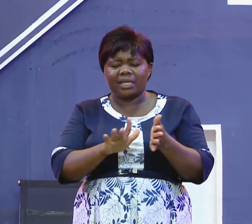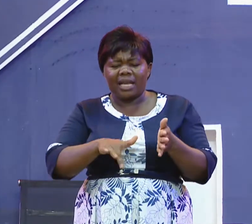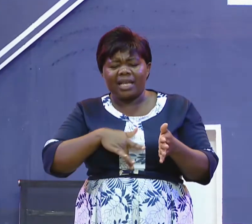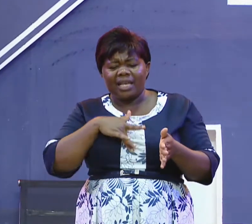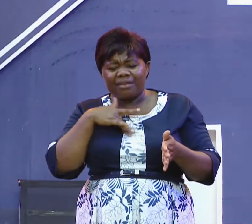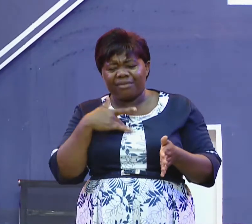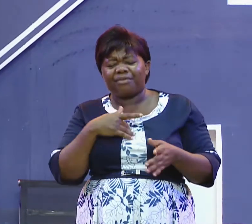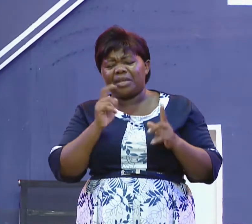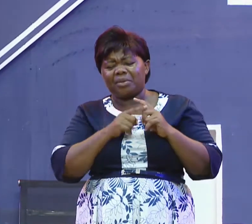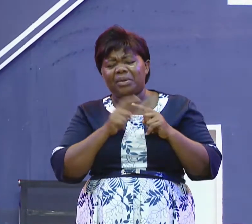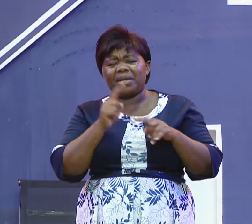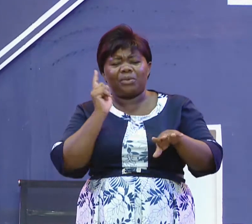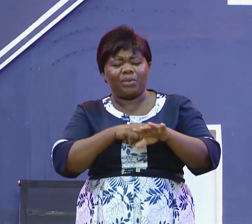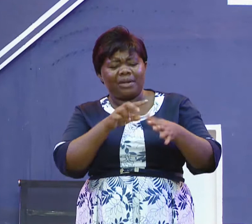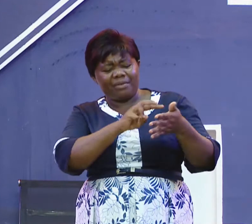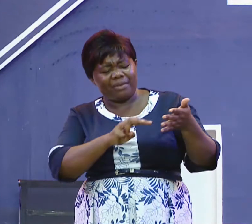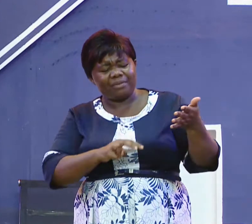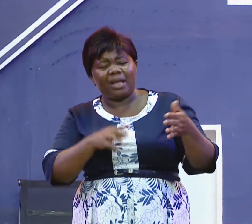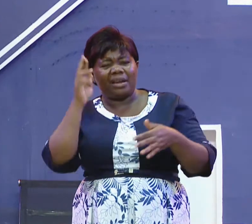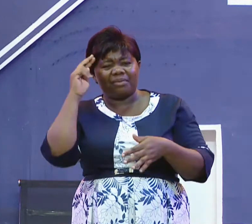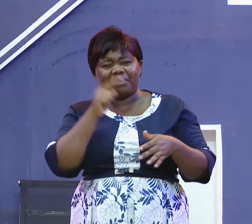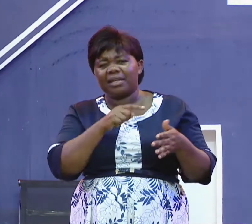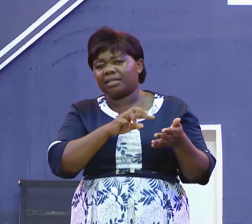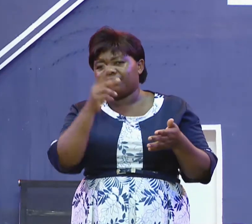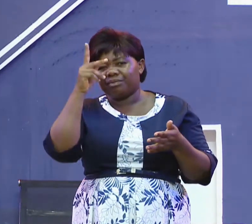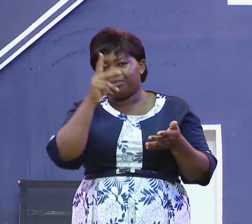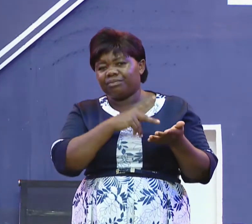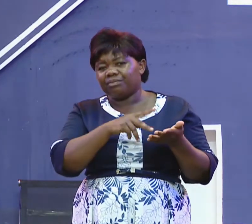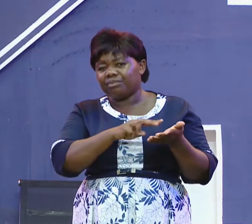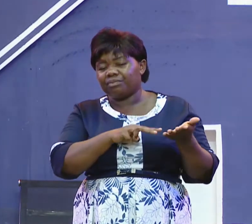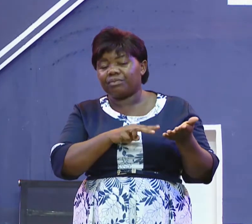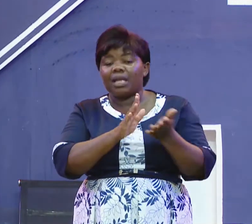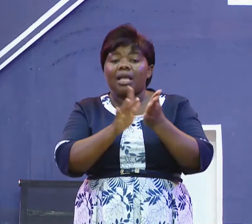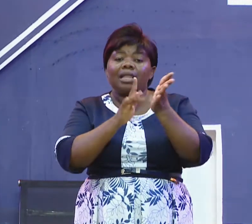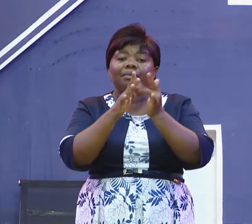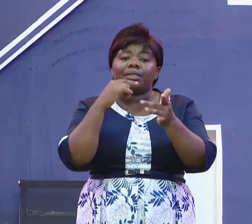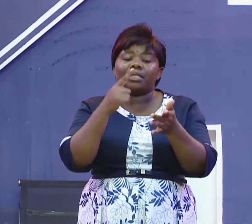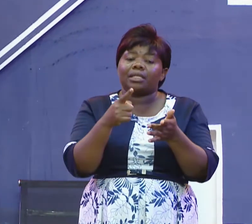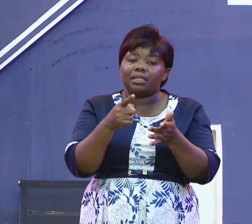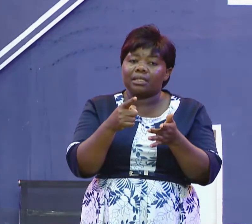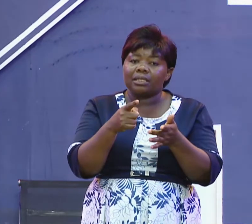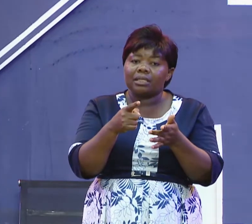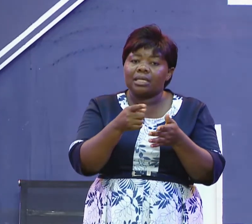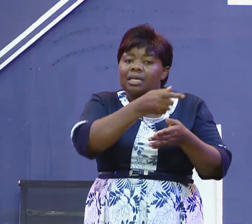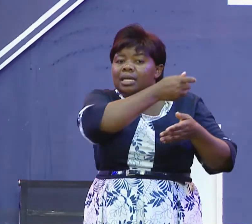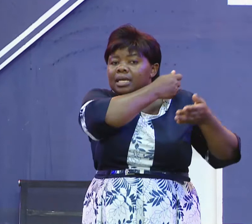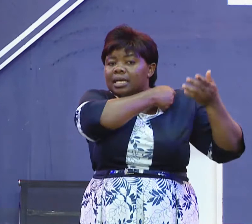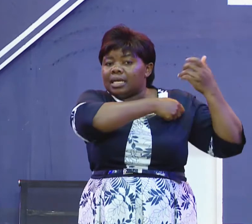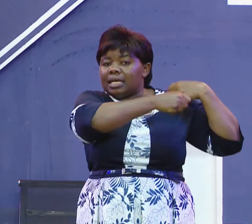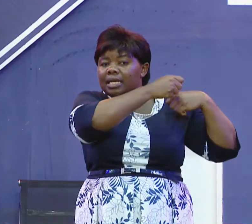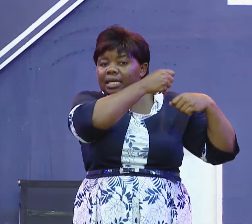destinies. I have a scripture that hurts me every time I read it. Nga Bible egamba nti obusika